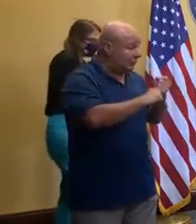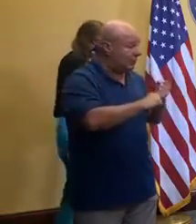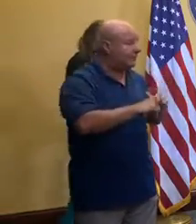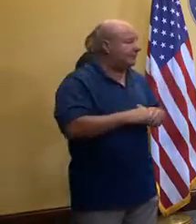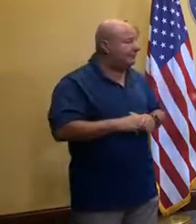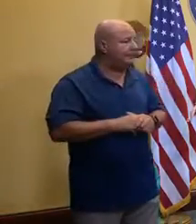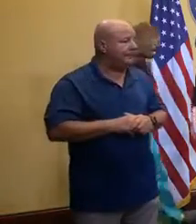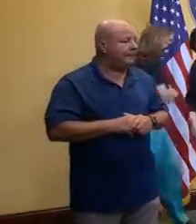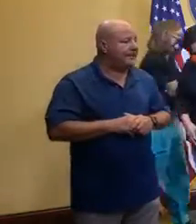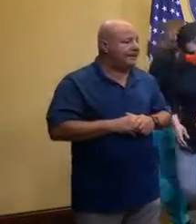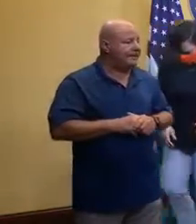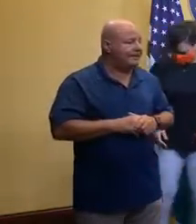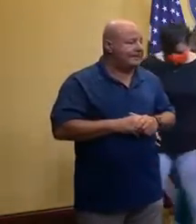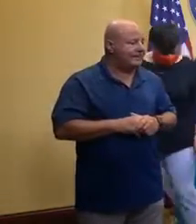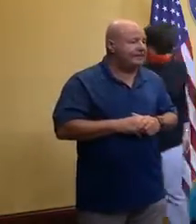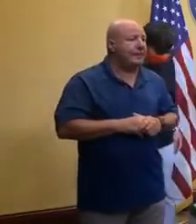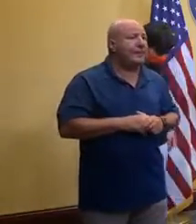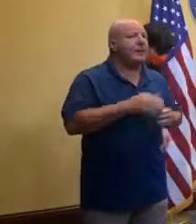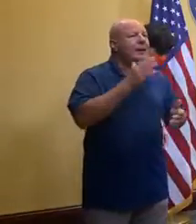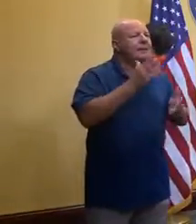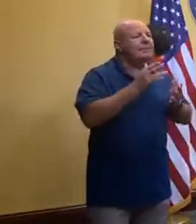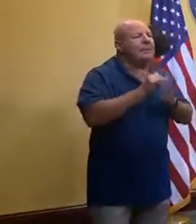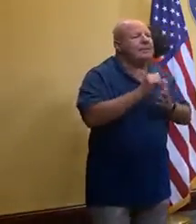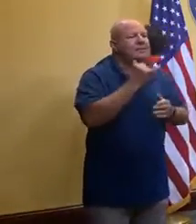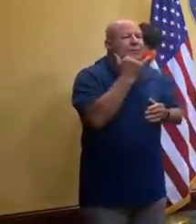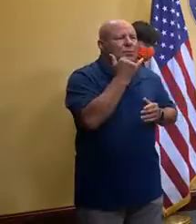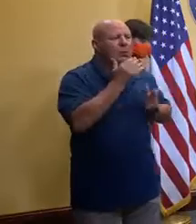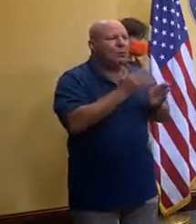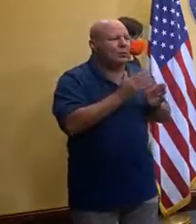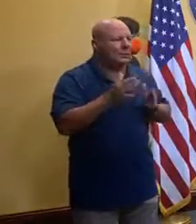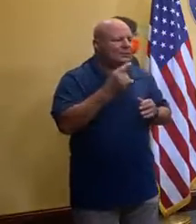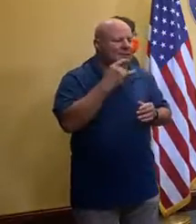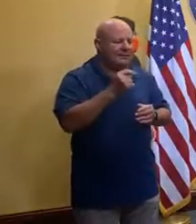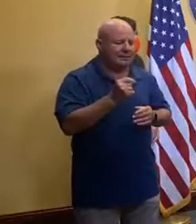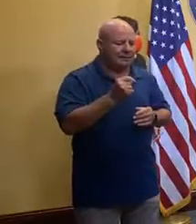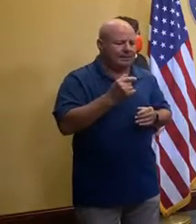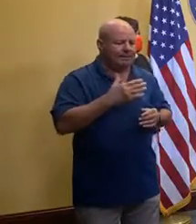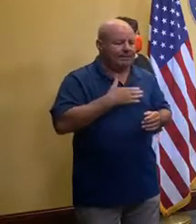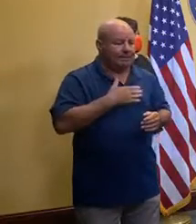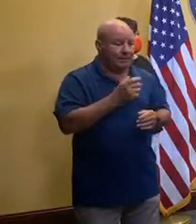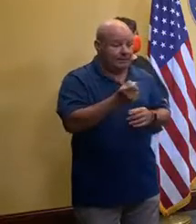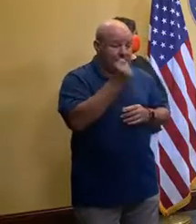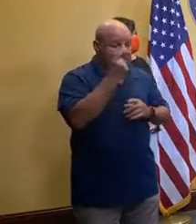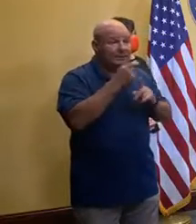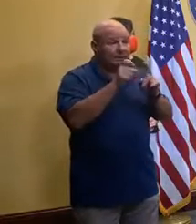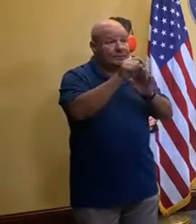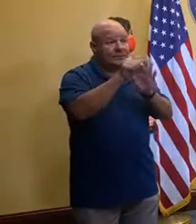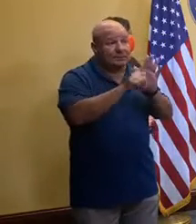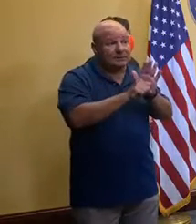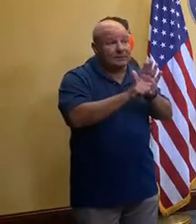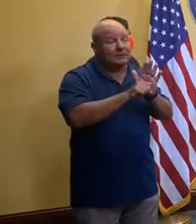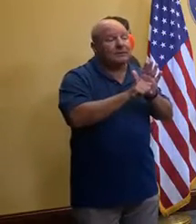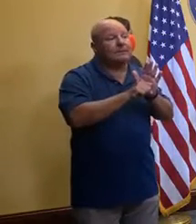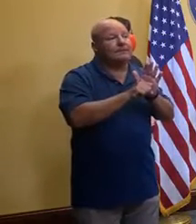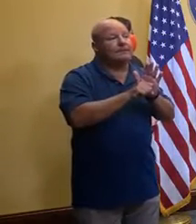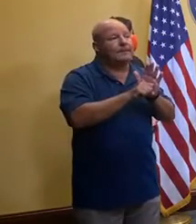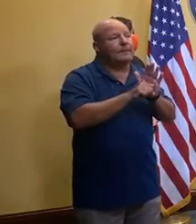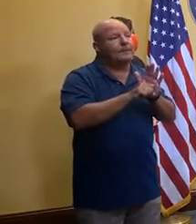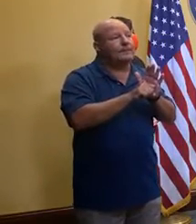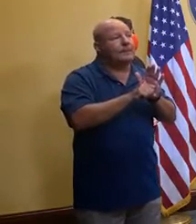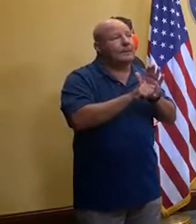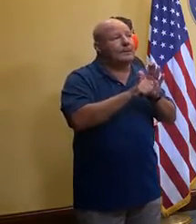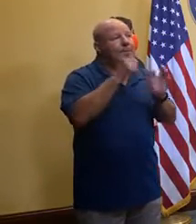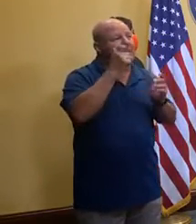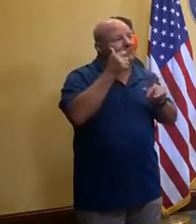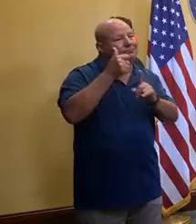Yeah. And that might be the wrong way to say it, Travis. My understanding from the state is that they had argued that because